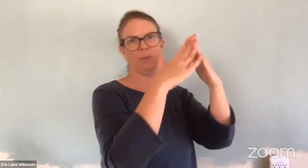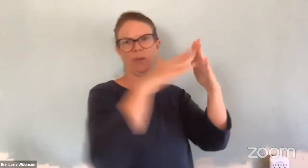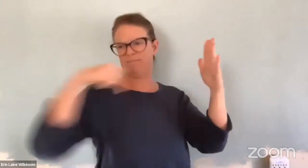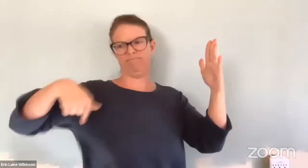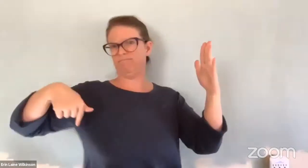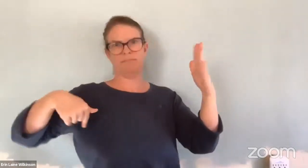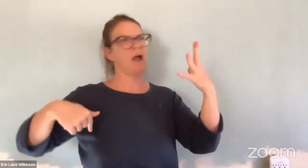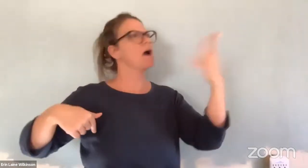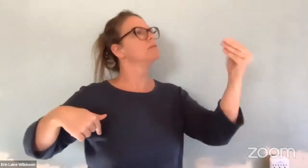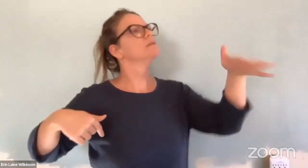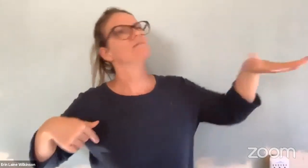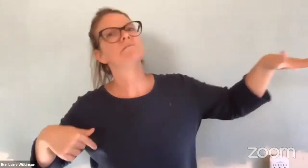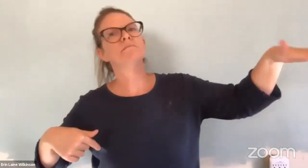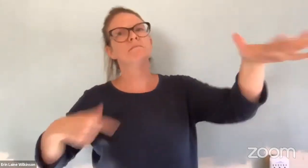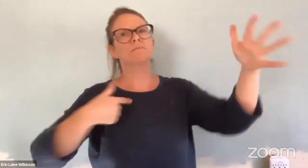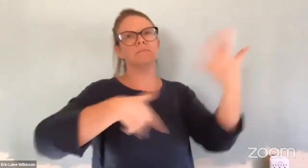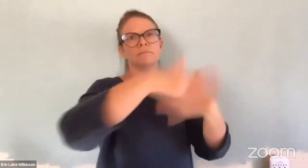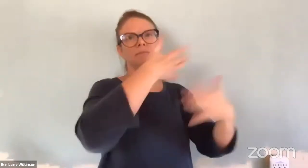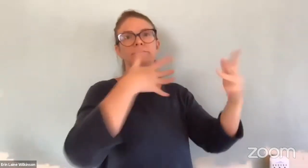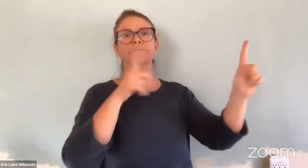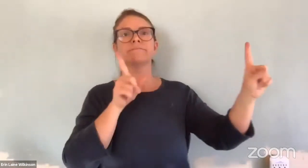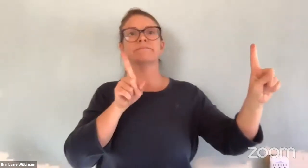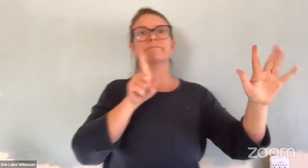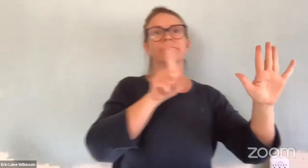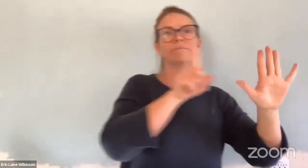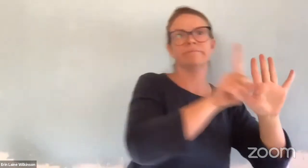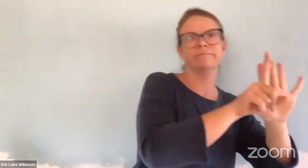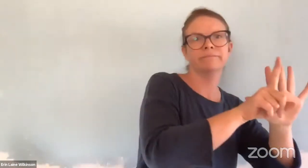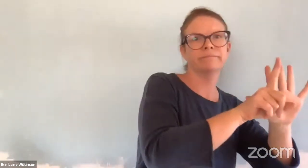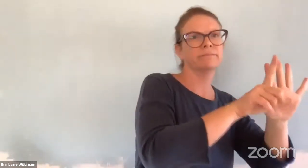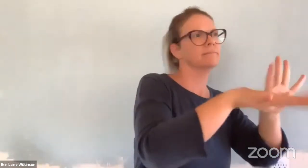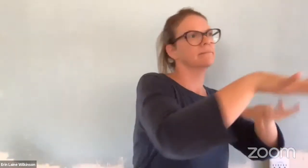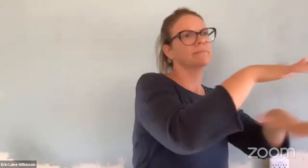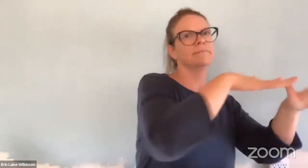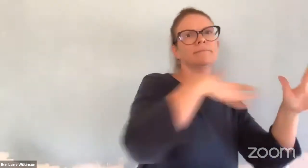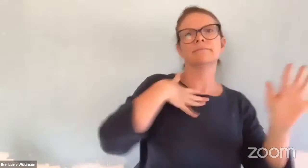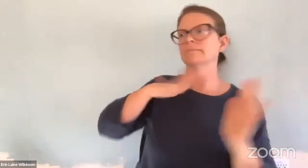deaf people outside in the larger community and are no longer